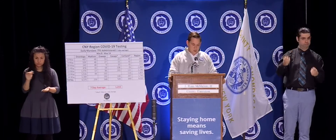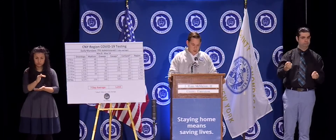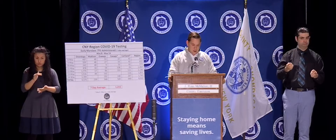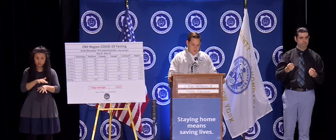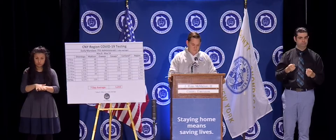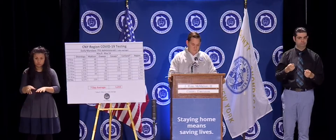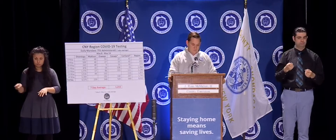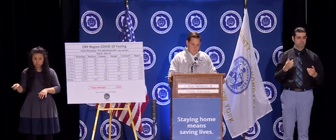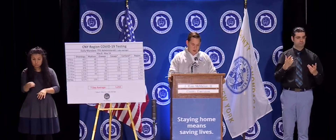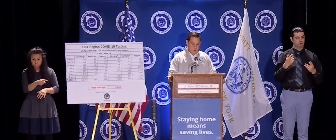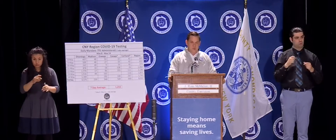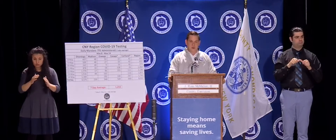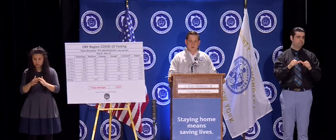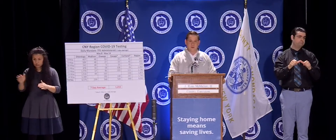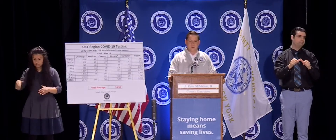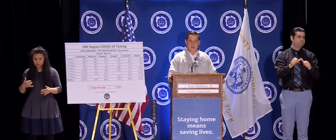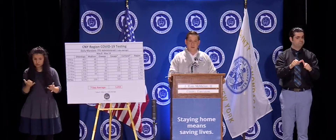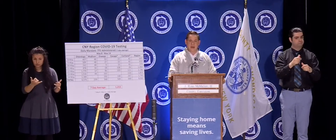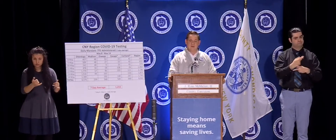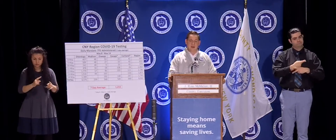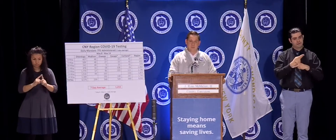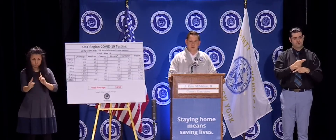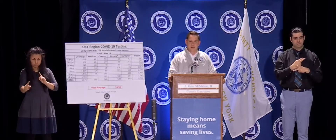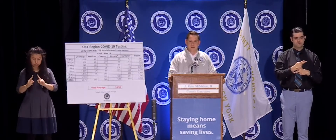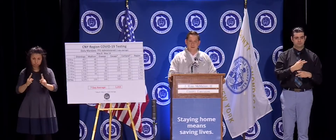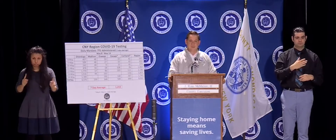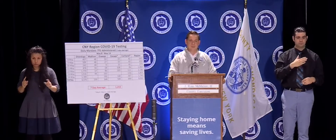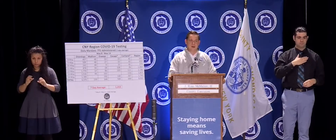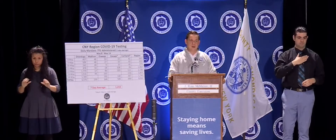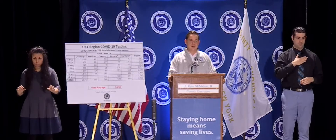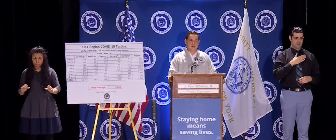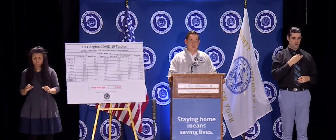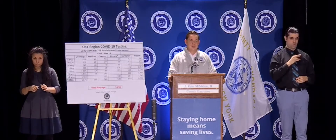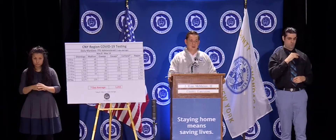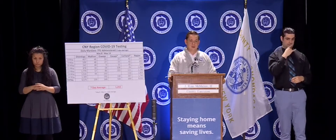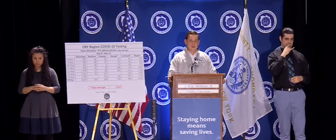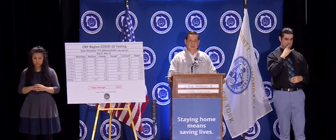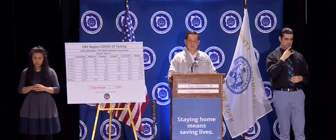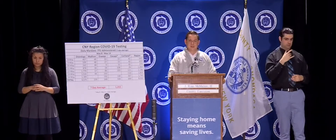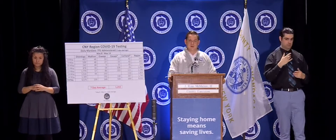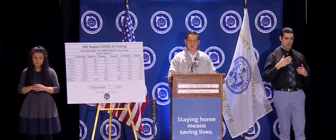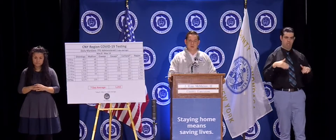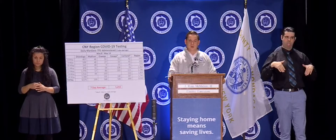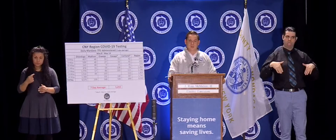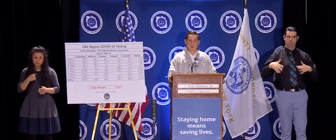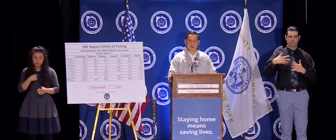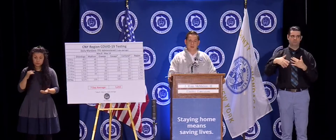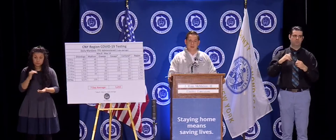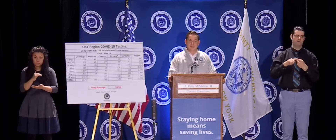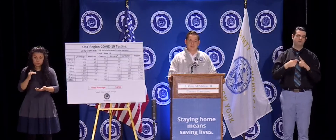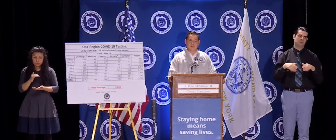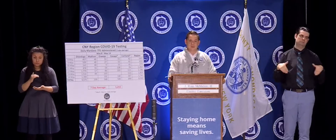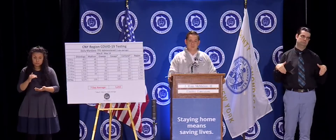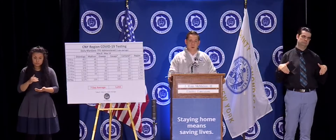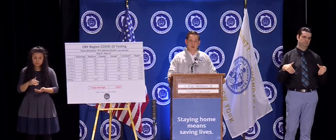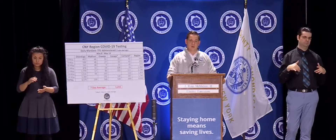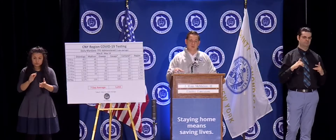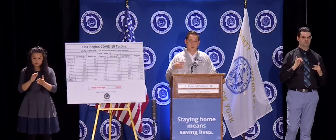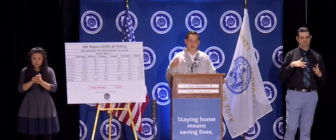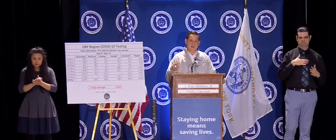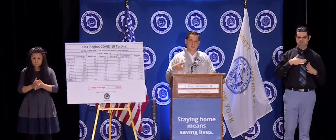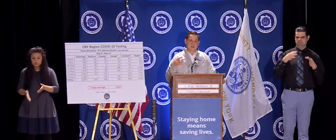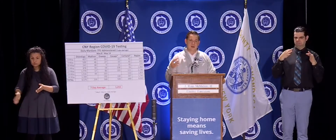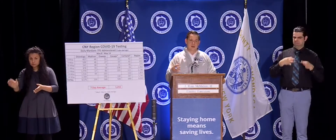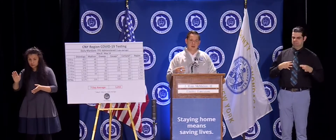So my own children, they haven't had play dates. They're getting sick of each other, but that's just part